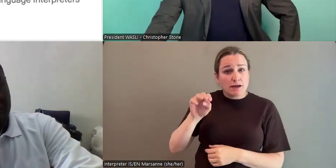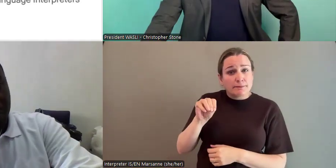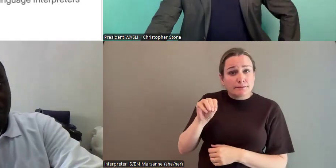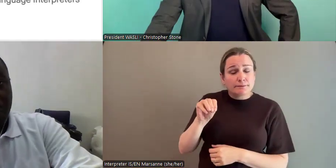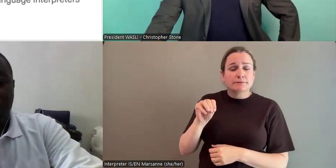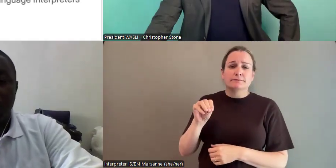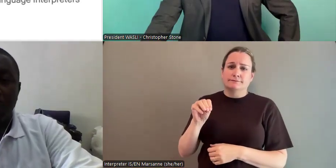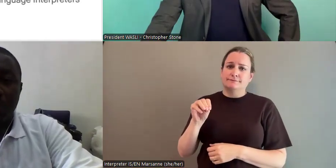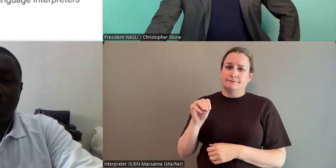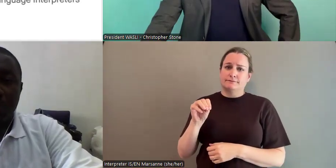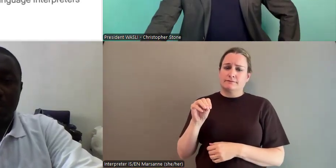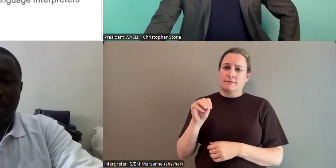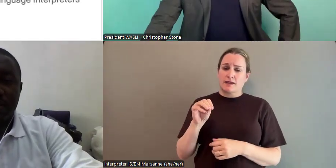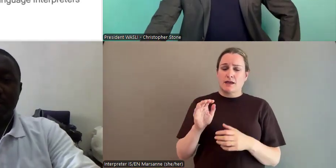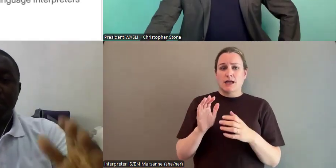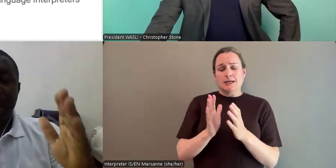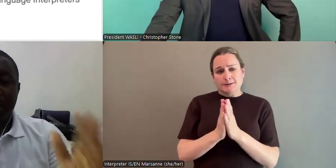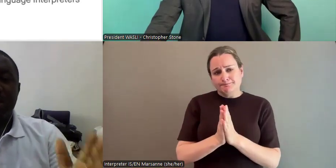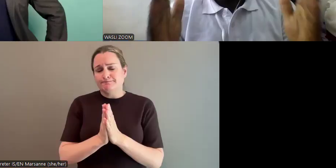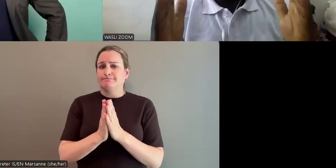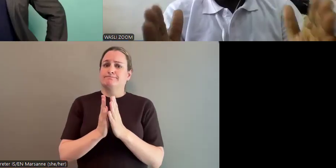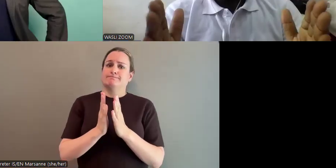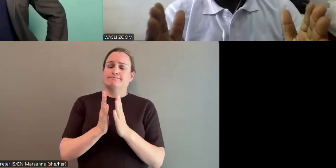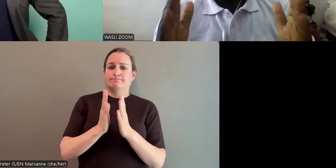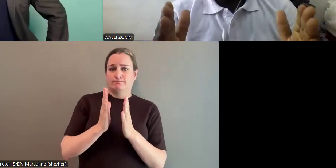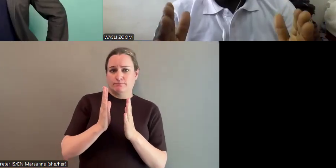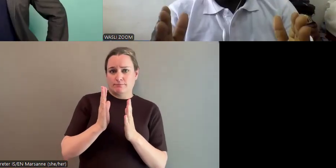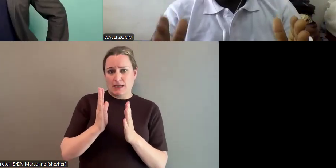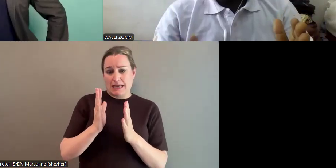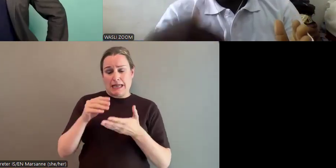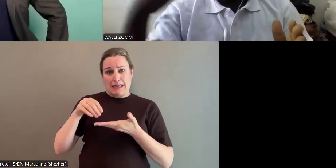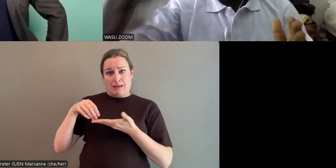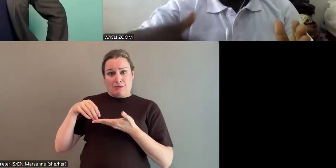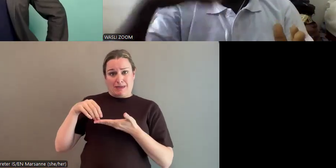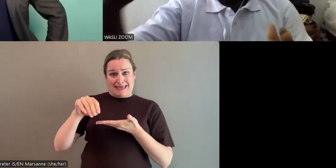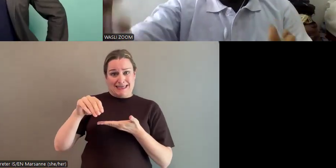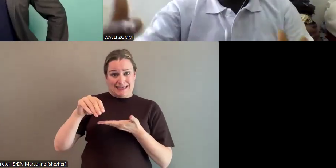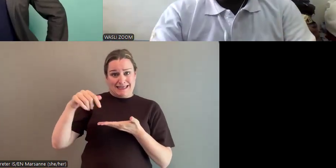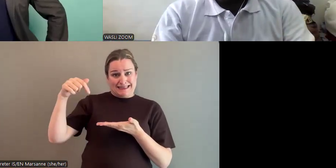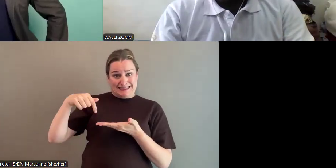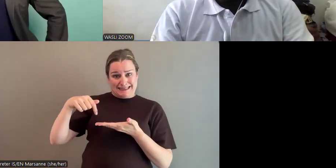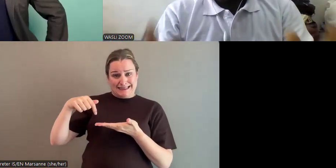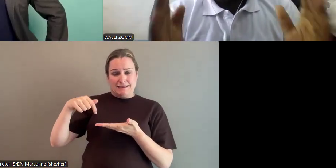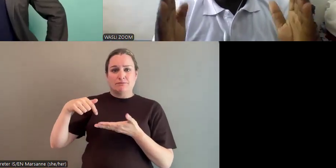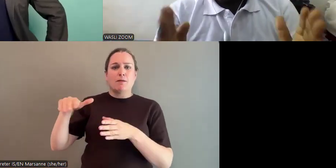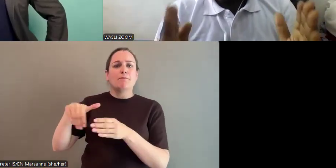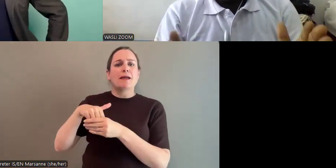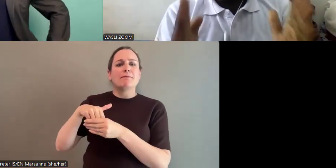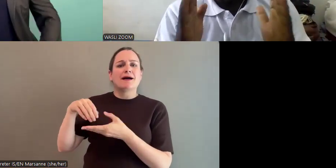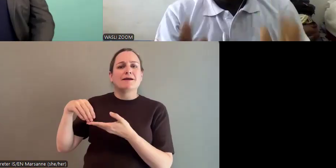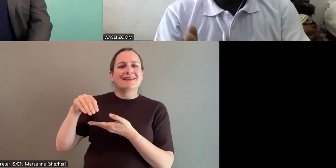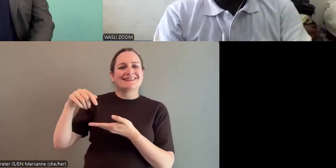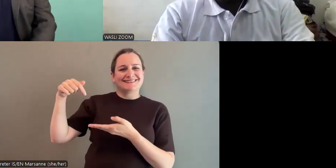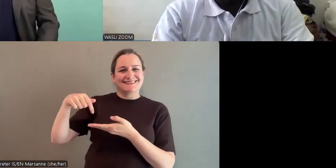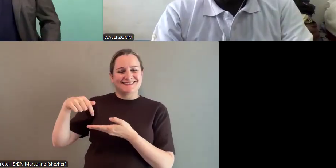that we know that the payment duration for our fees should not come